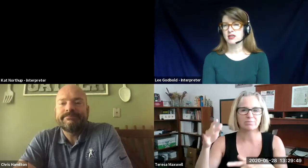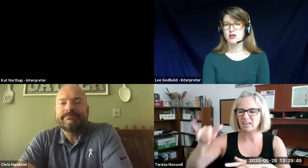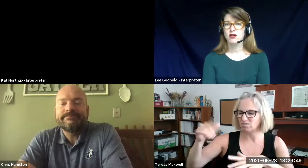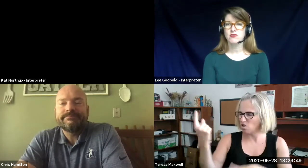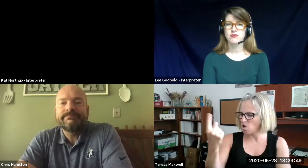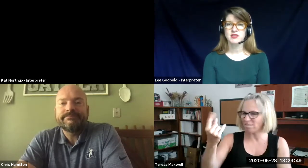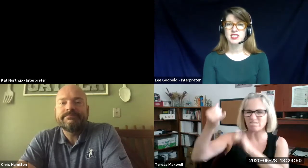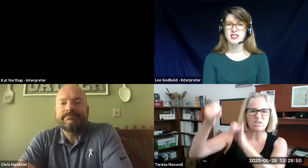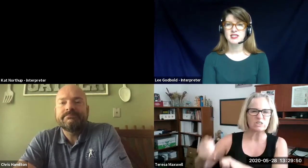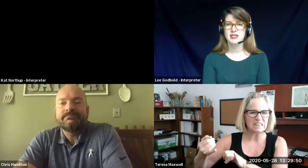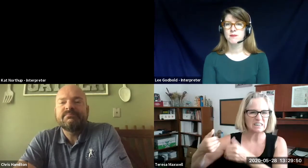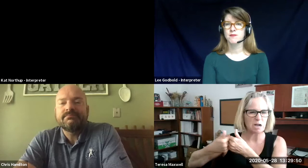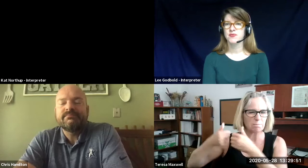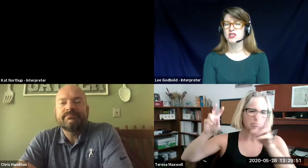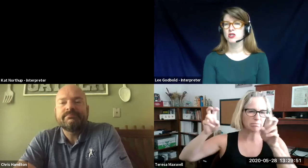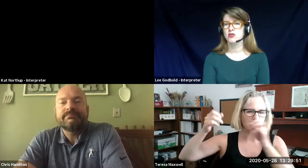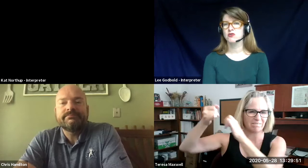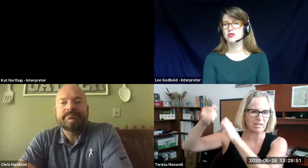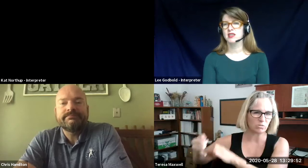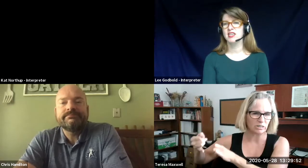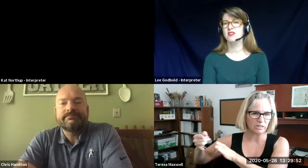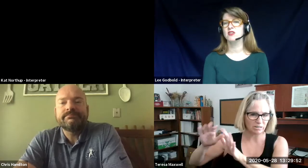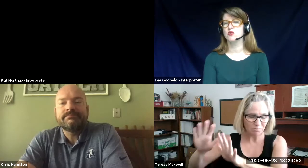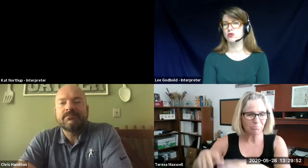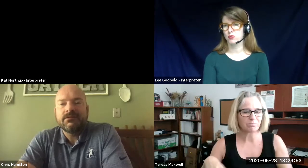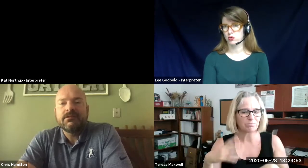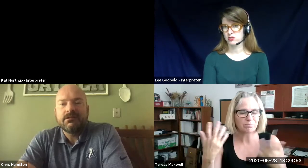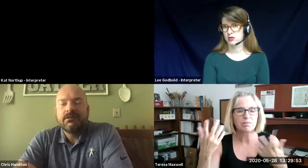like golf, tennis, those individual sports.